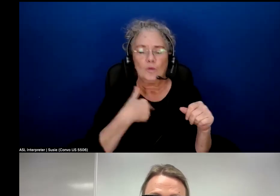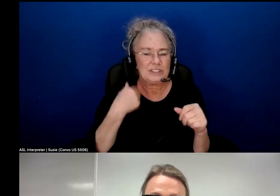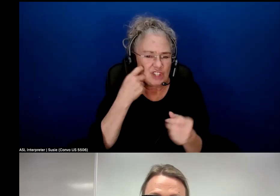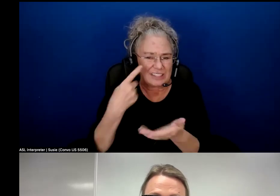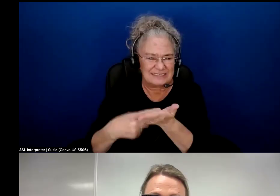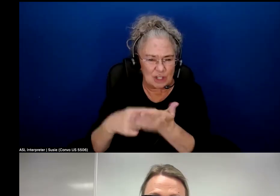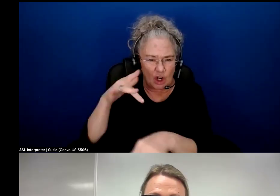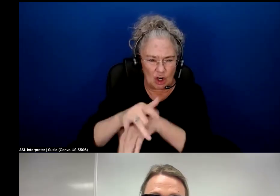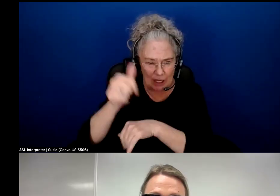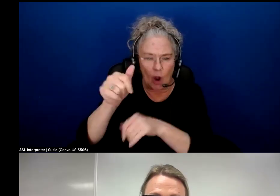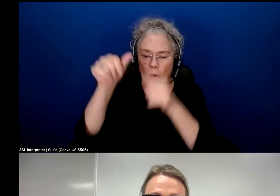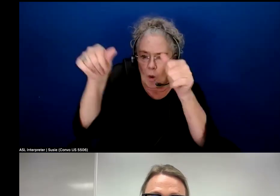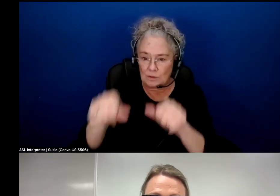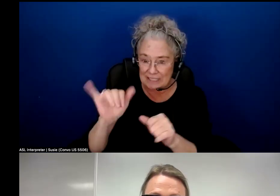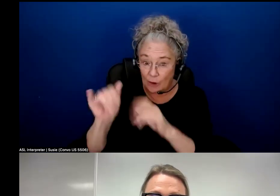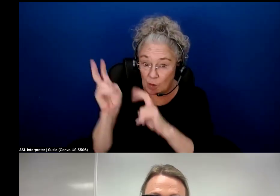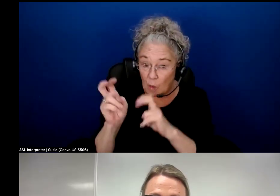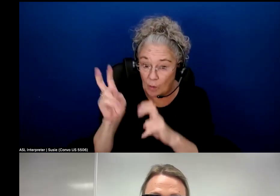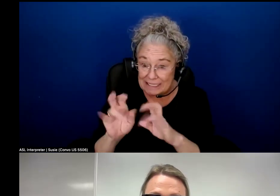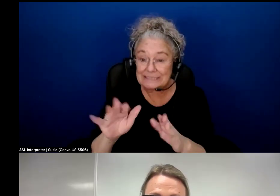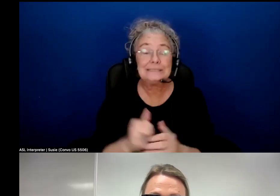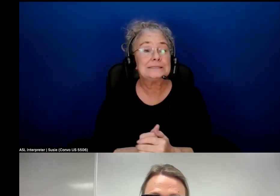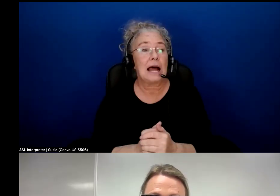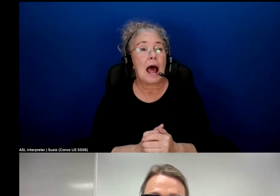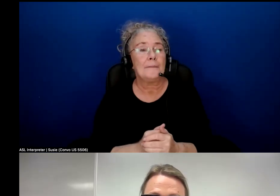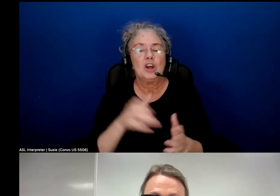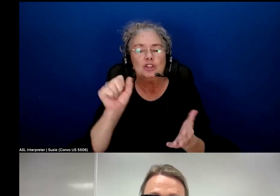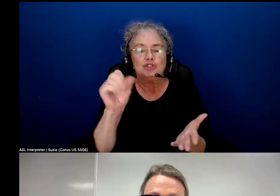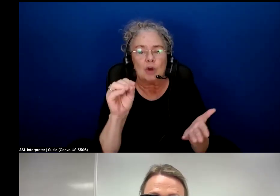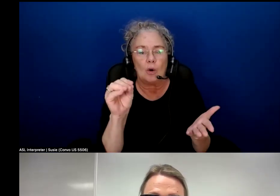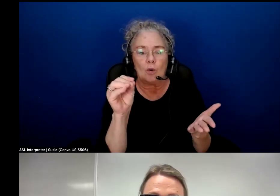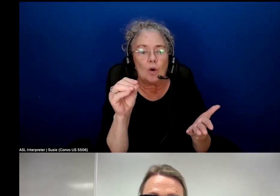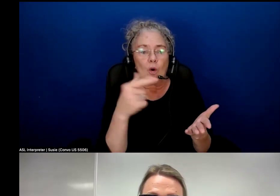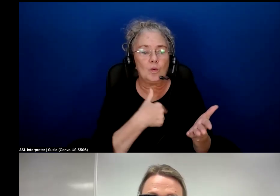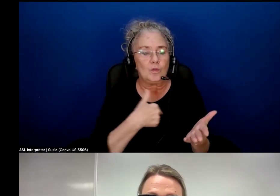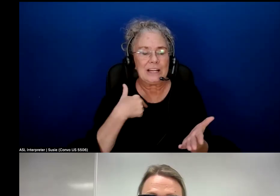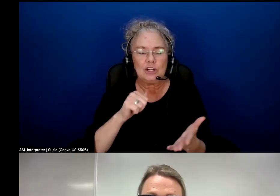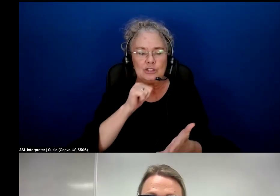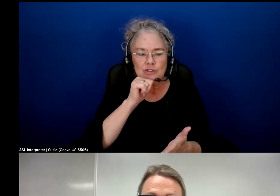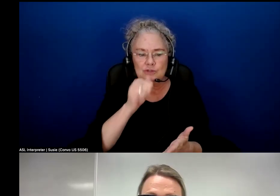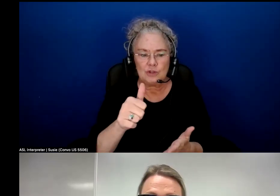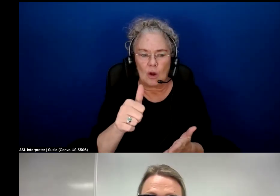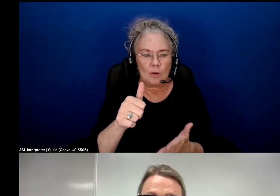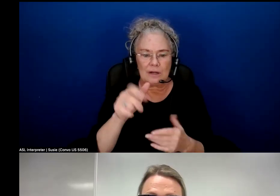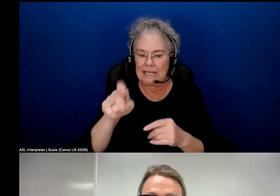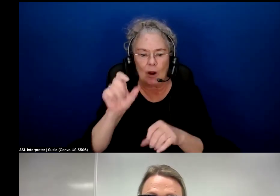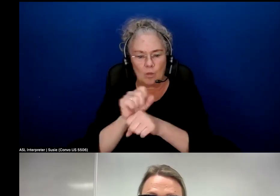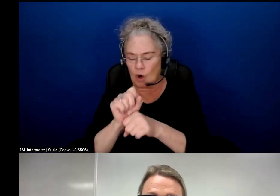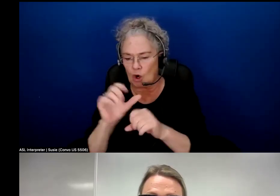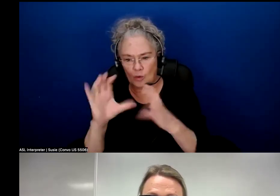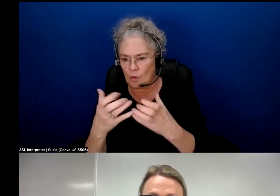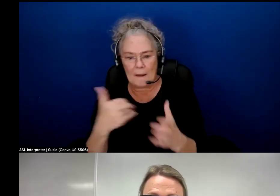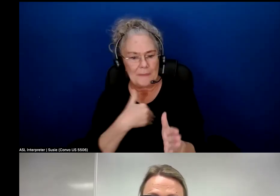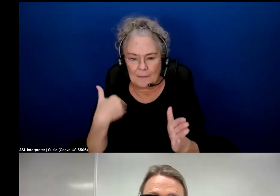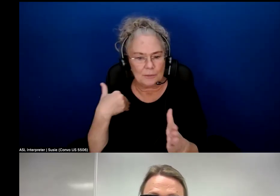earlier posting the recordings, so that we don't need workgroup members to do